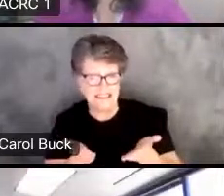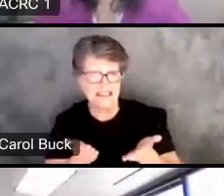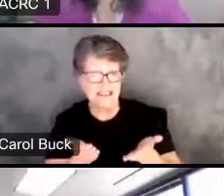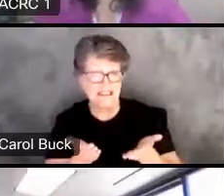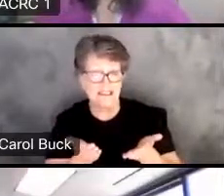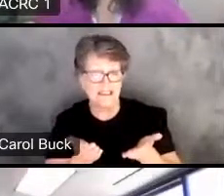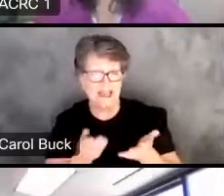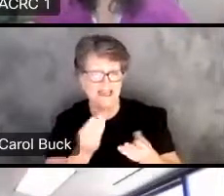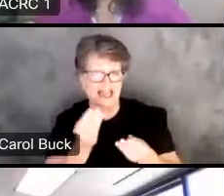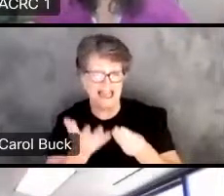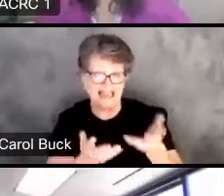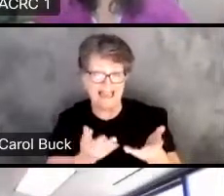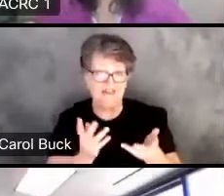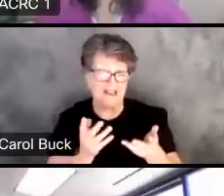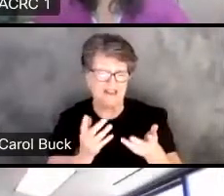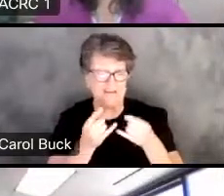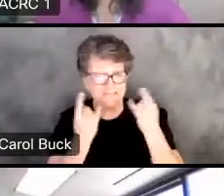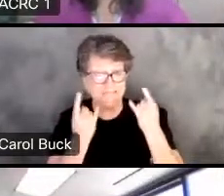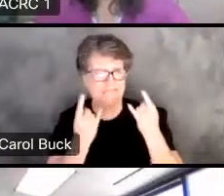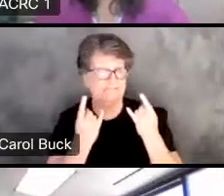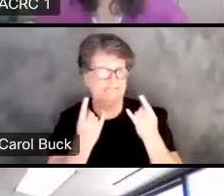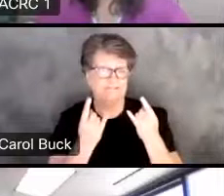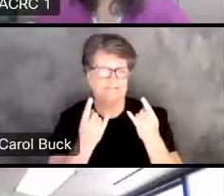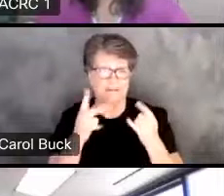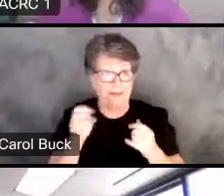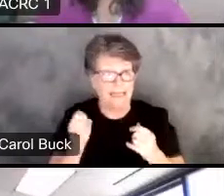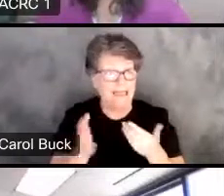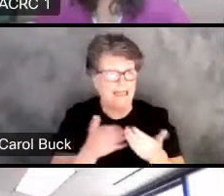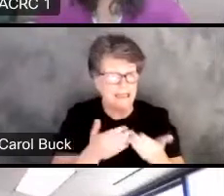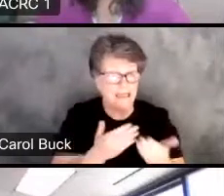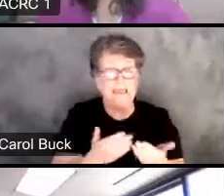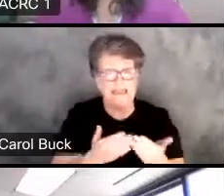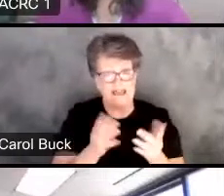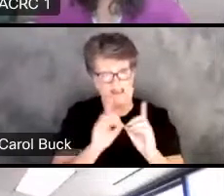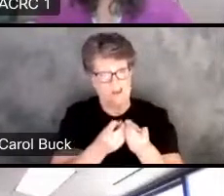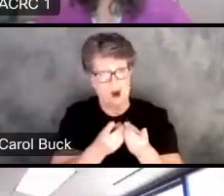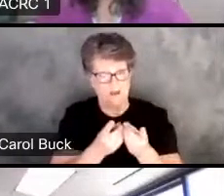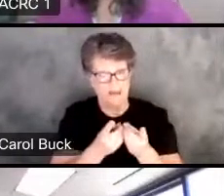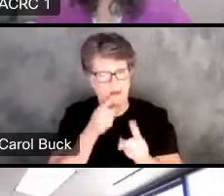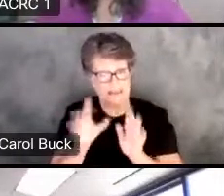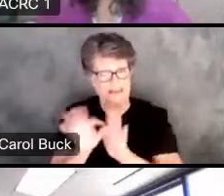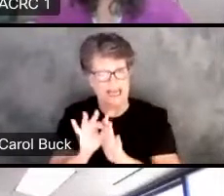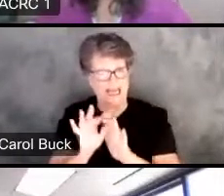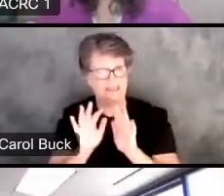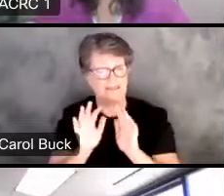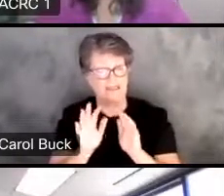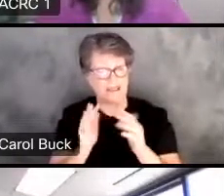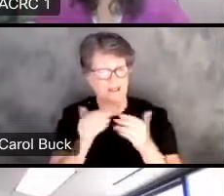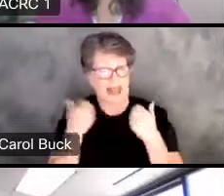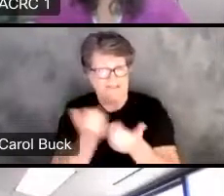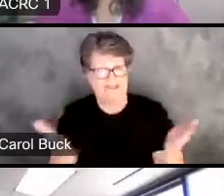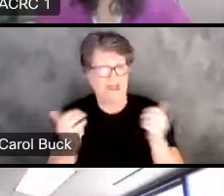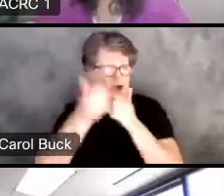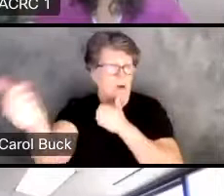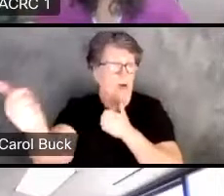really key. And if the department does go the direction of having everything remote go